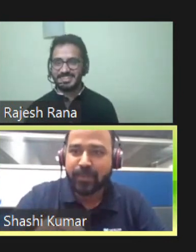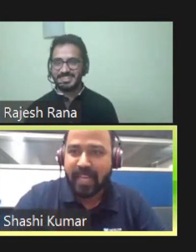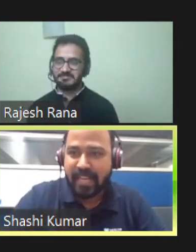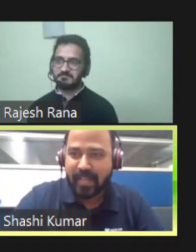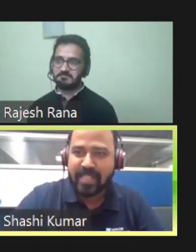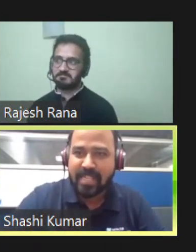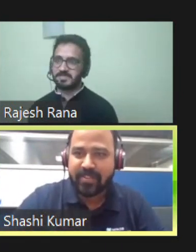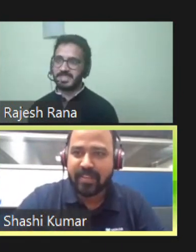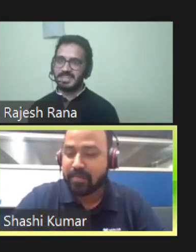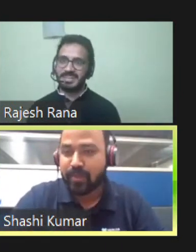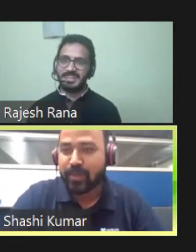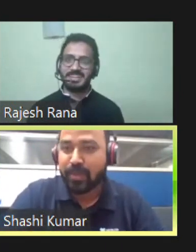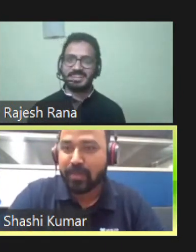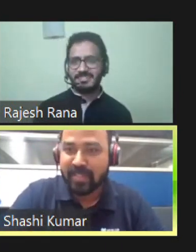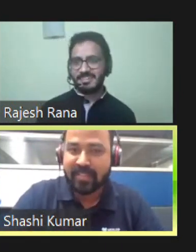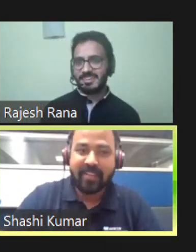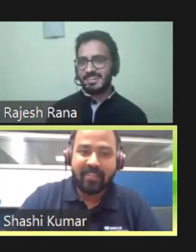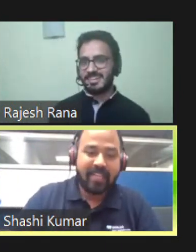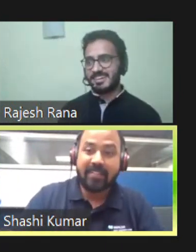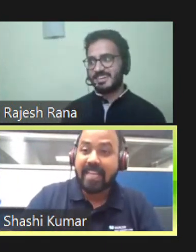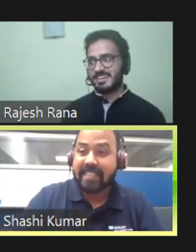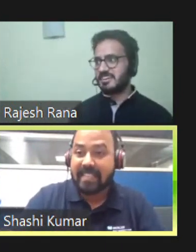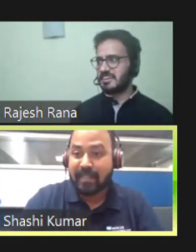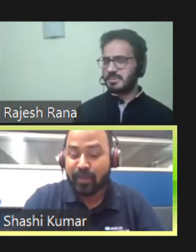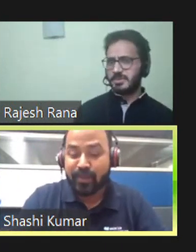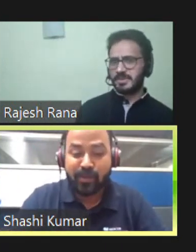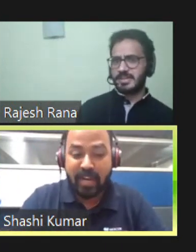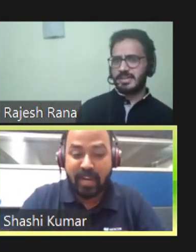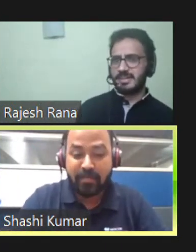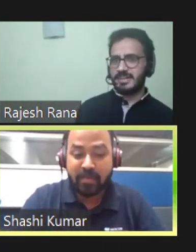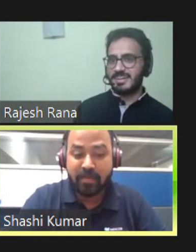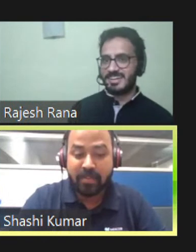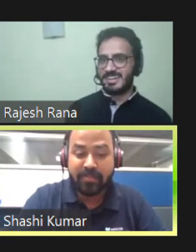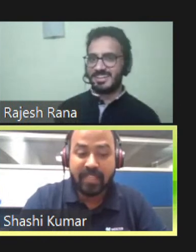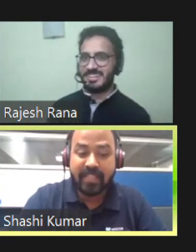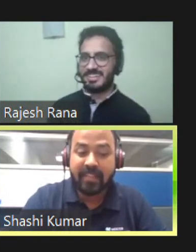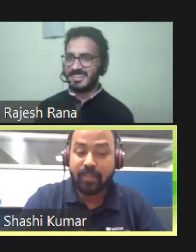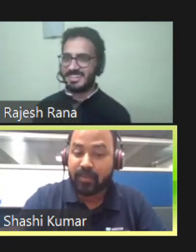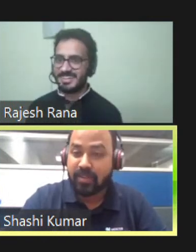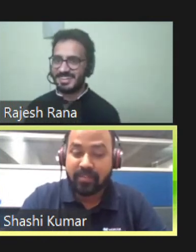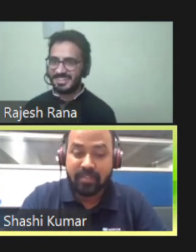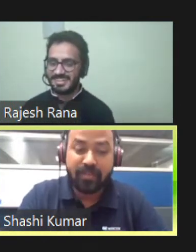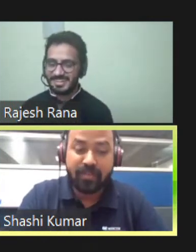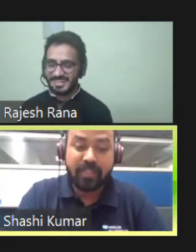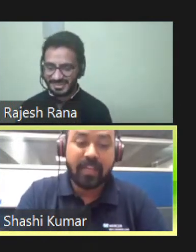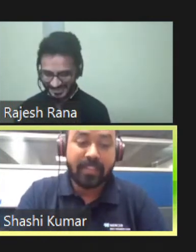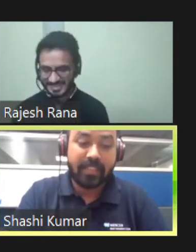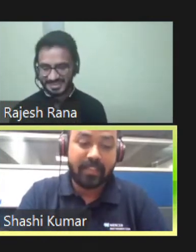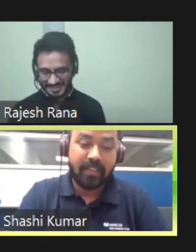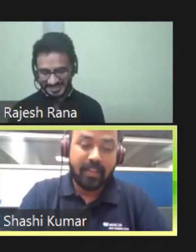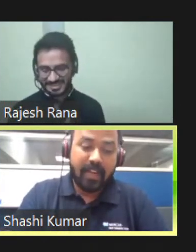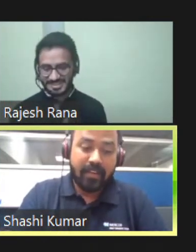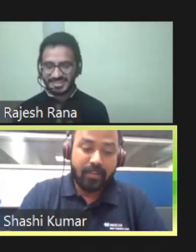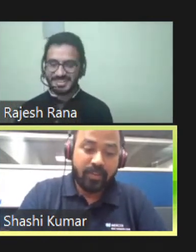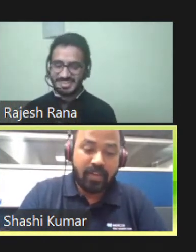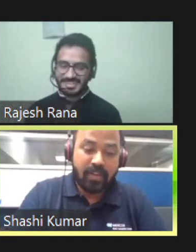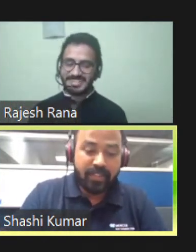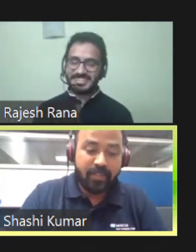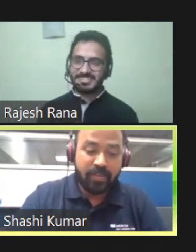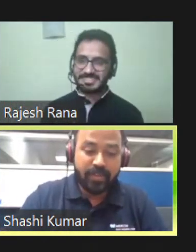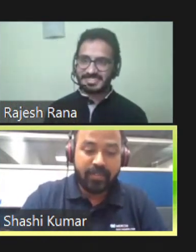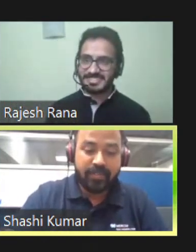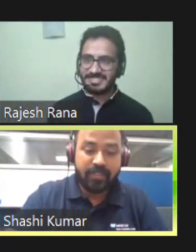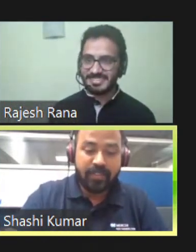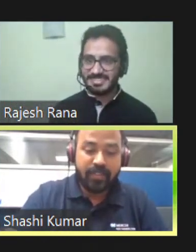related to sign language as well? I'm not sure about that. Let's see what you have, but you're getting good answers from Sakshi and